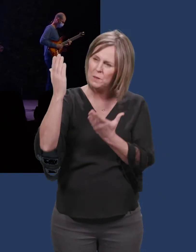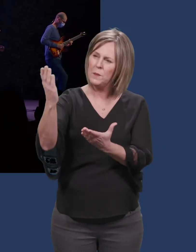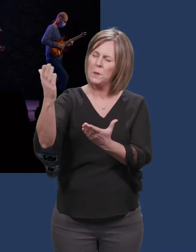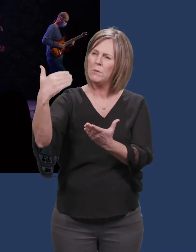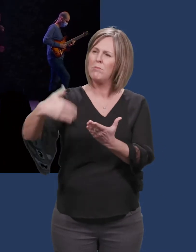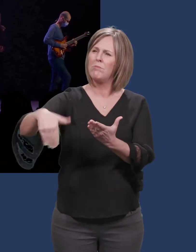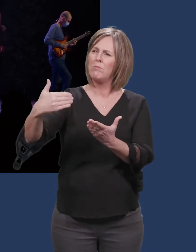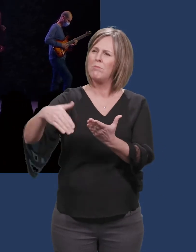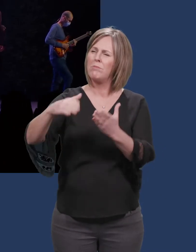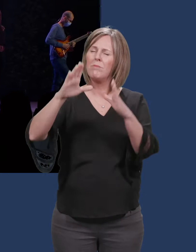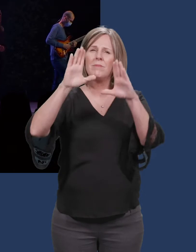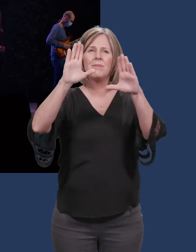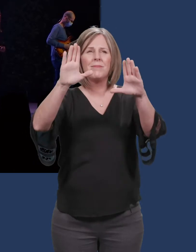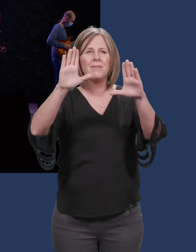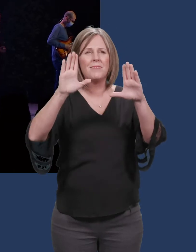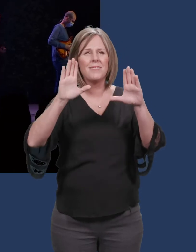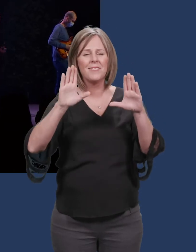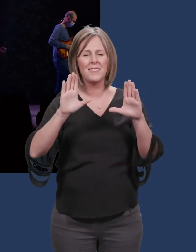How great thou